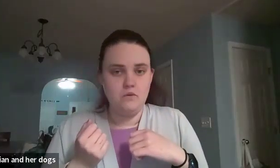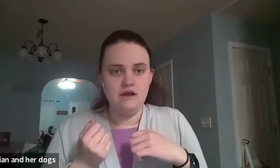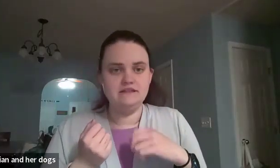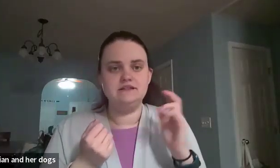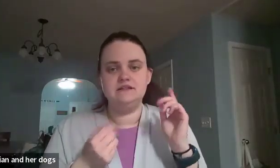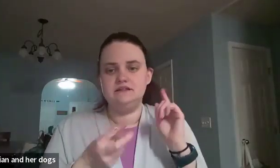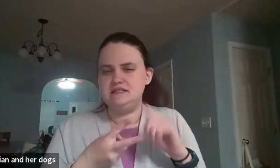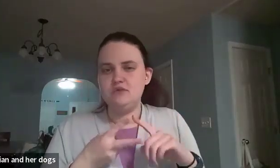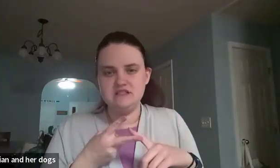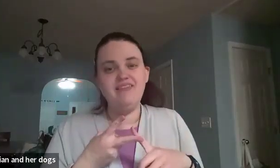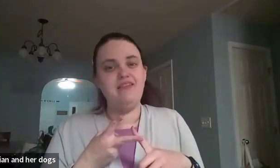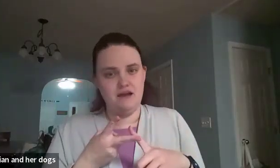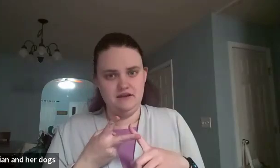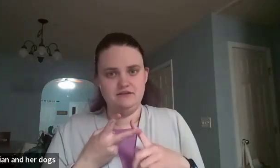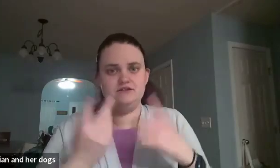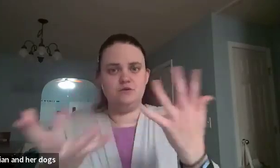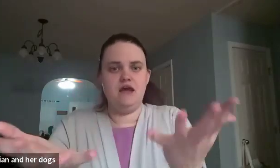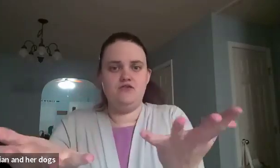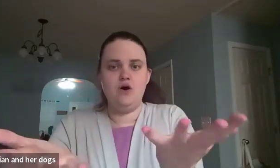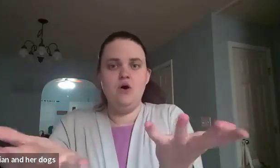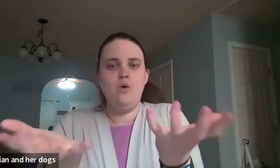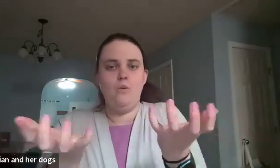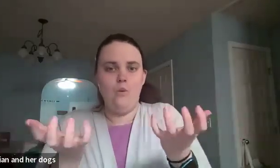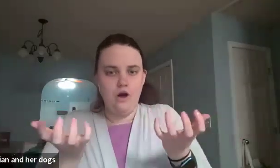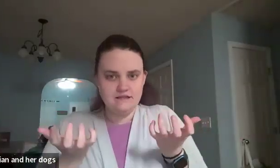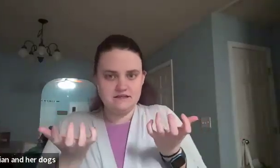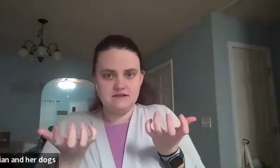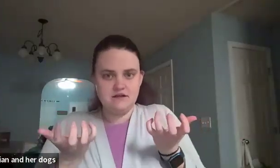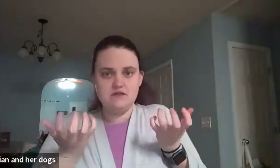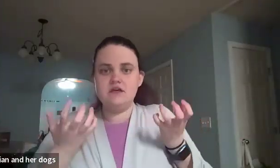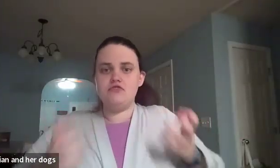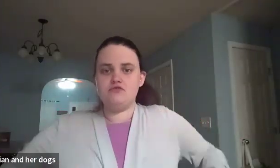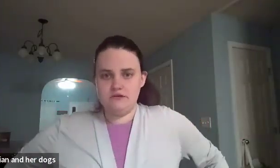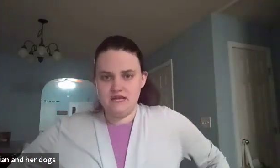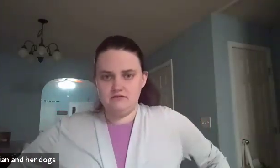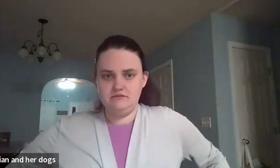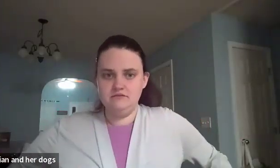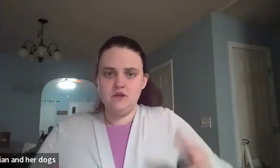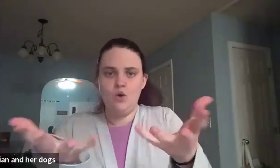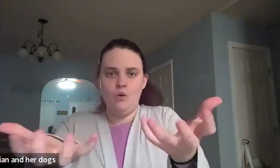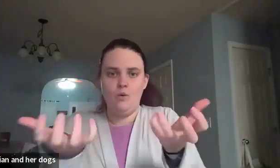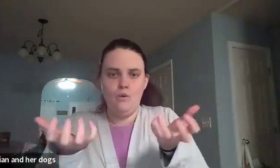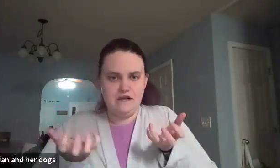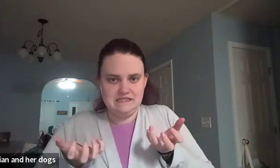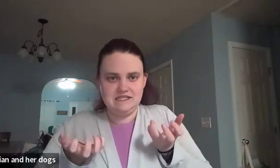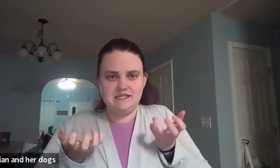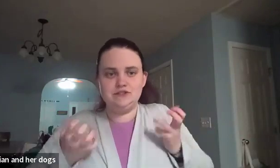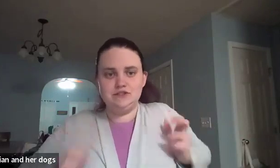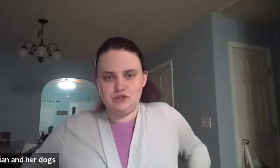don't want, similar to like. So we had the want, then throw it down. Want,